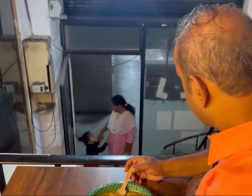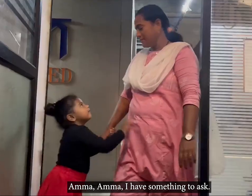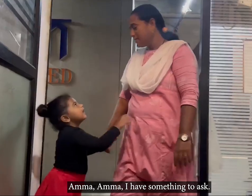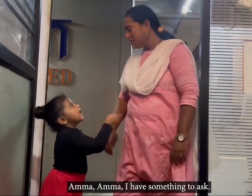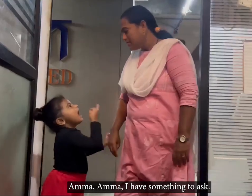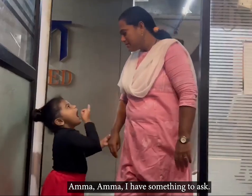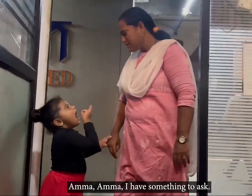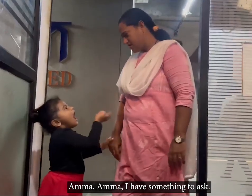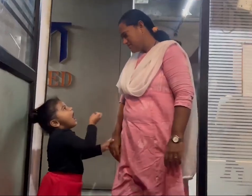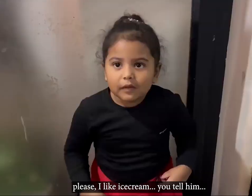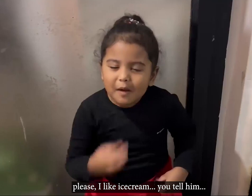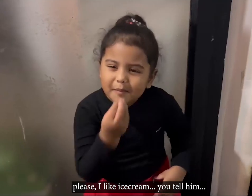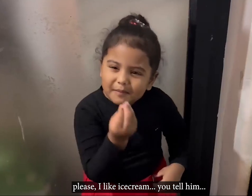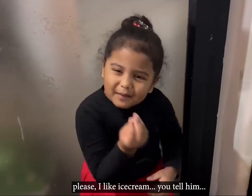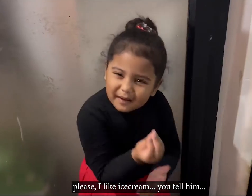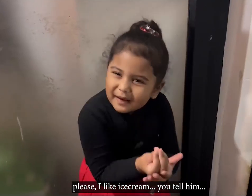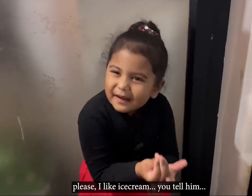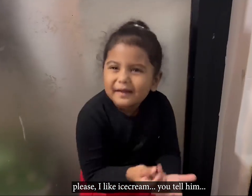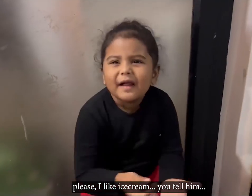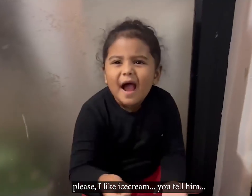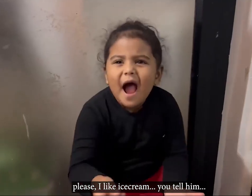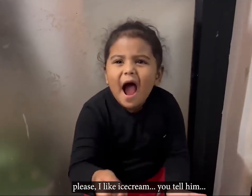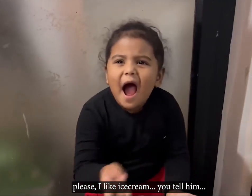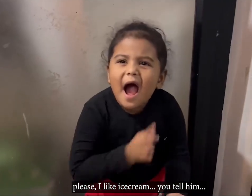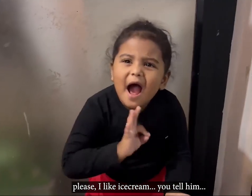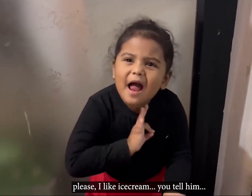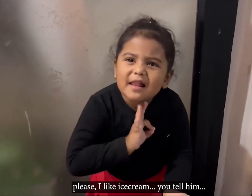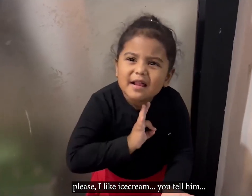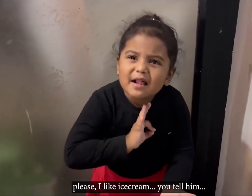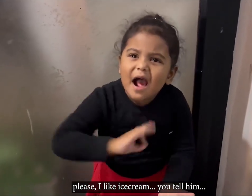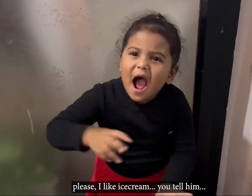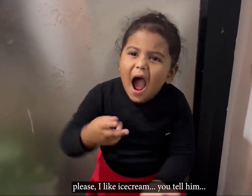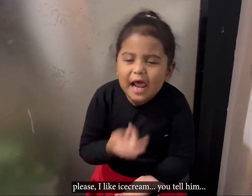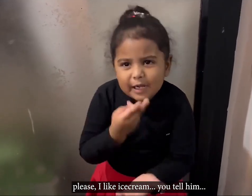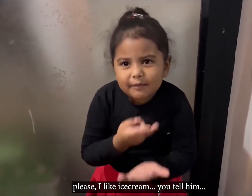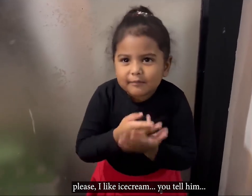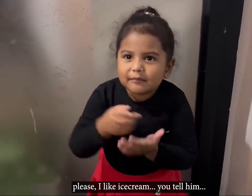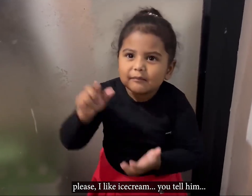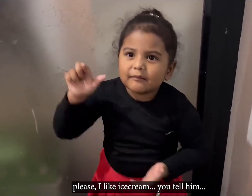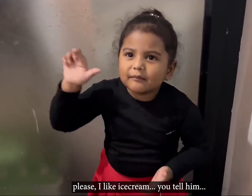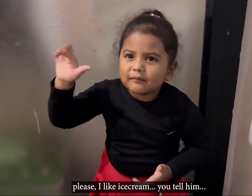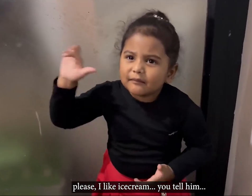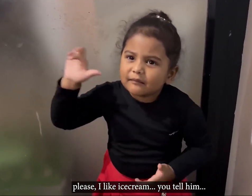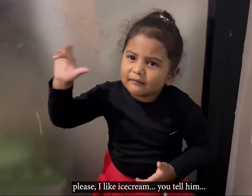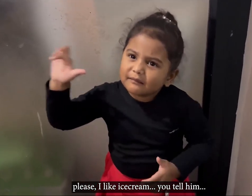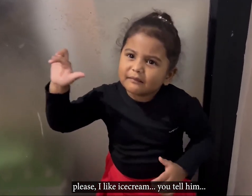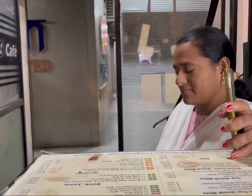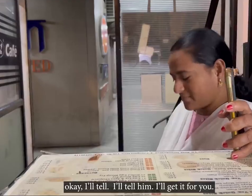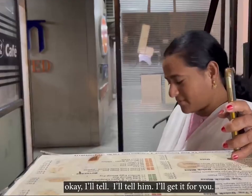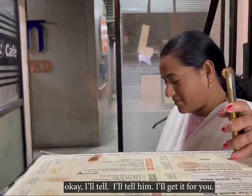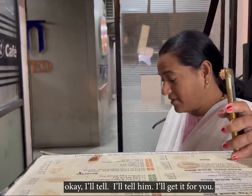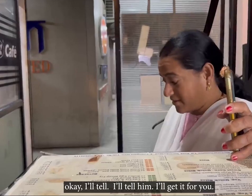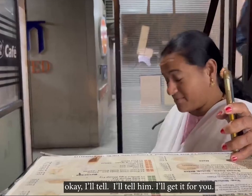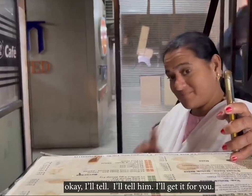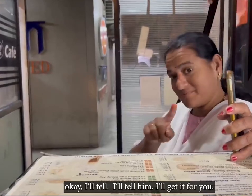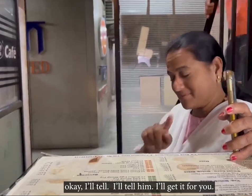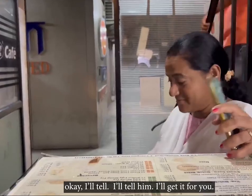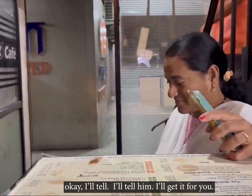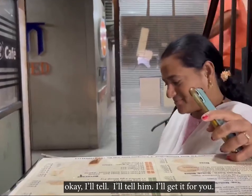Amma. I have something to ask. Please... I like ice cream. You tell him. Ok. I'll